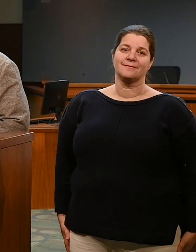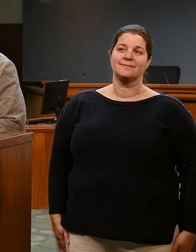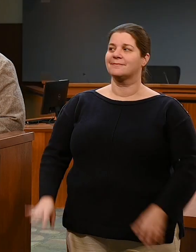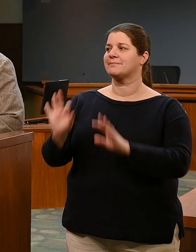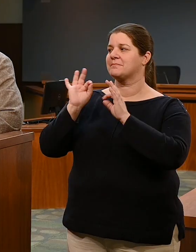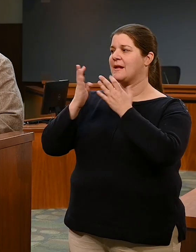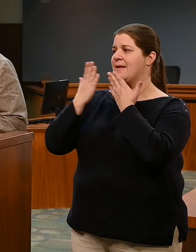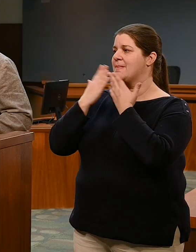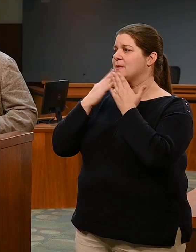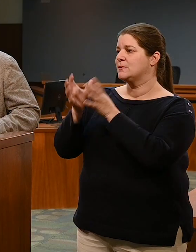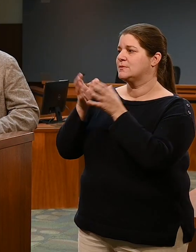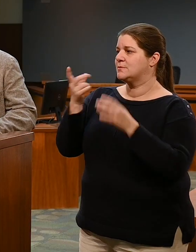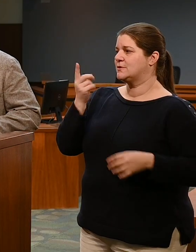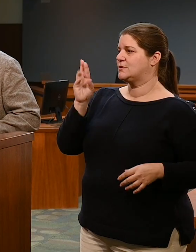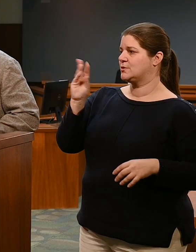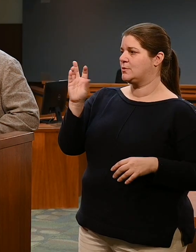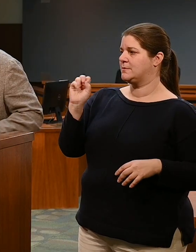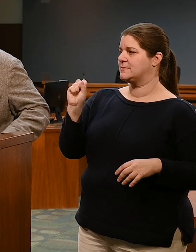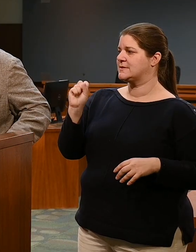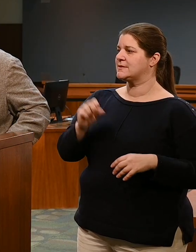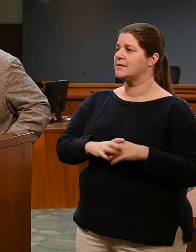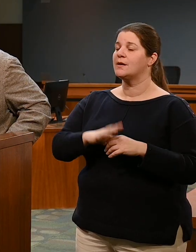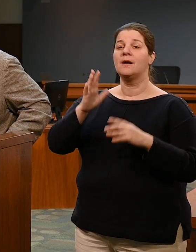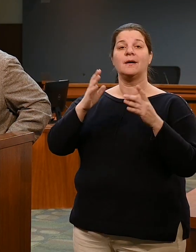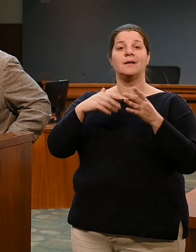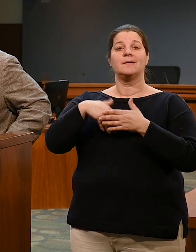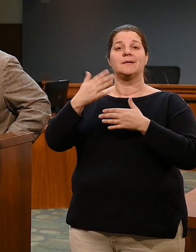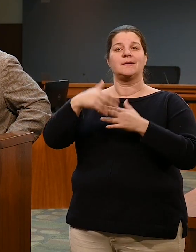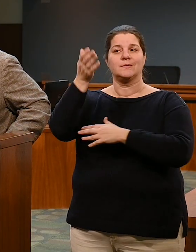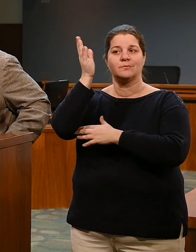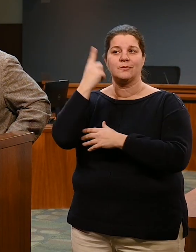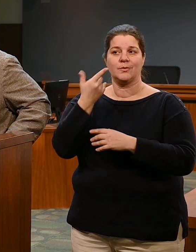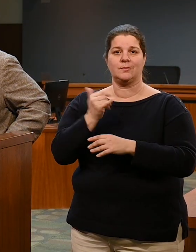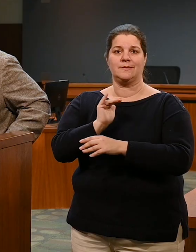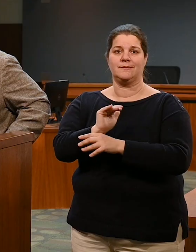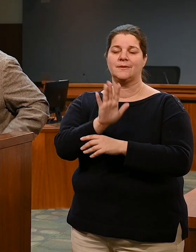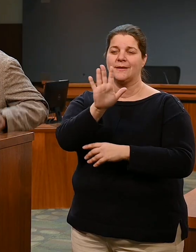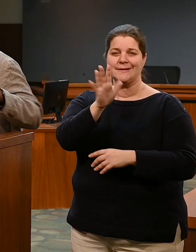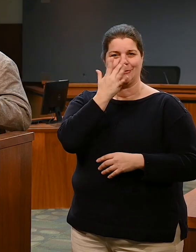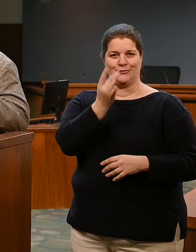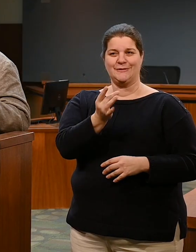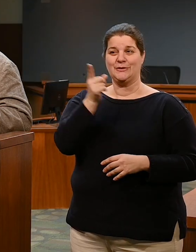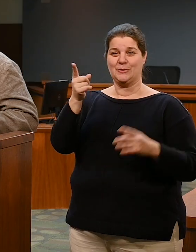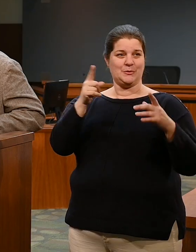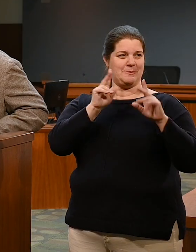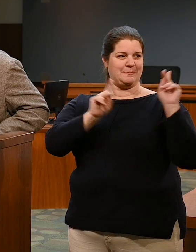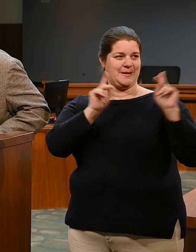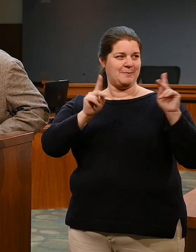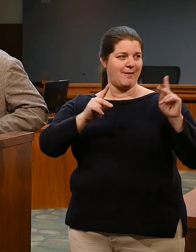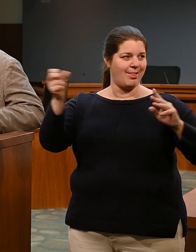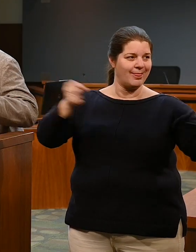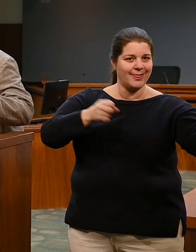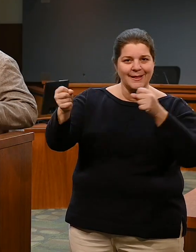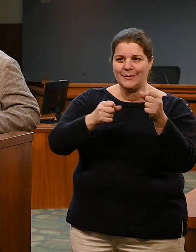Thank you so much, Dr. Williams. Our next speaker for the evening, what's interesting when you bring a bunch of people together